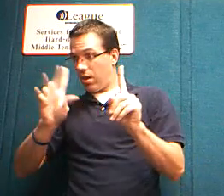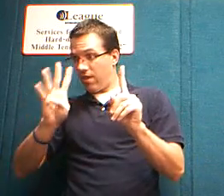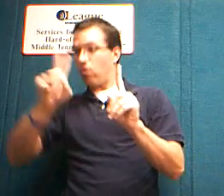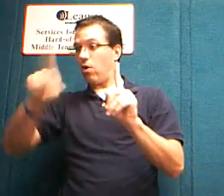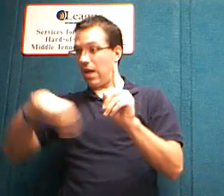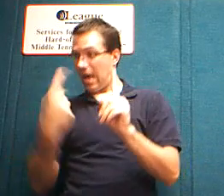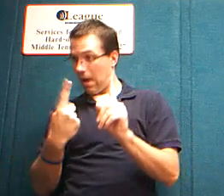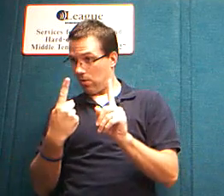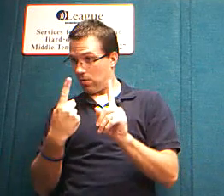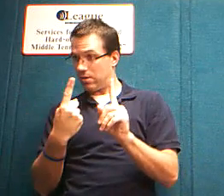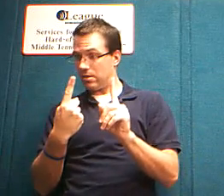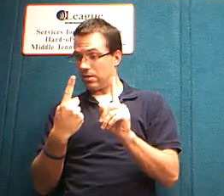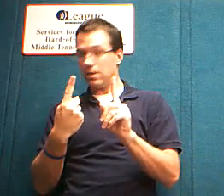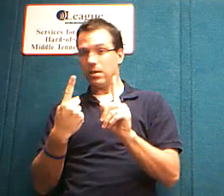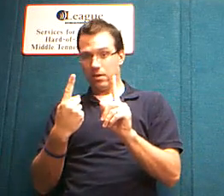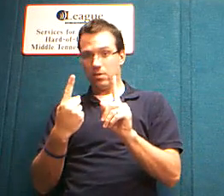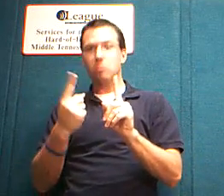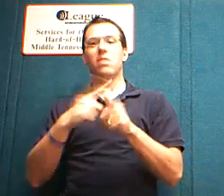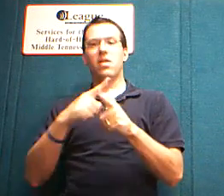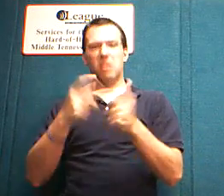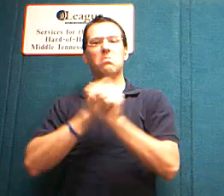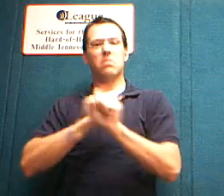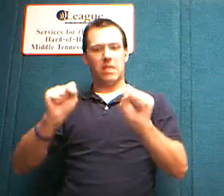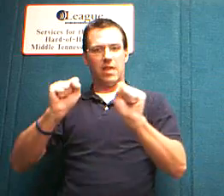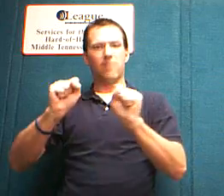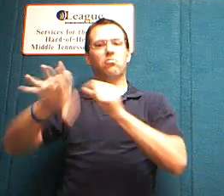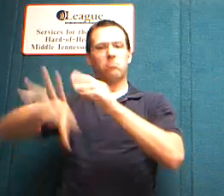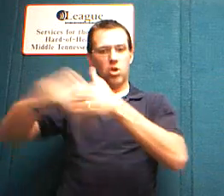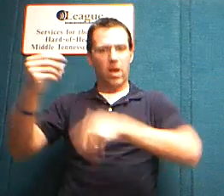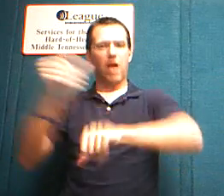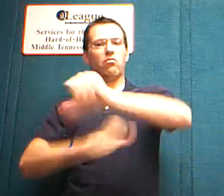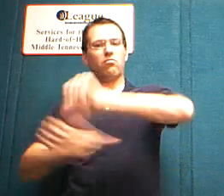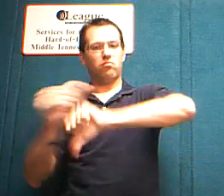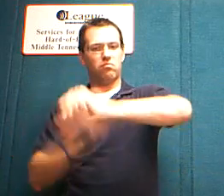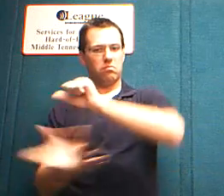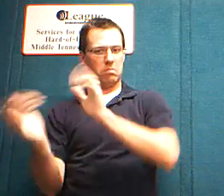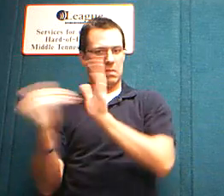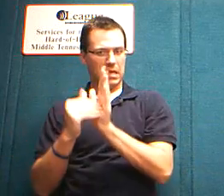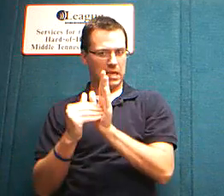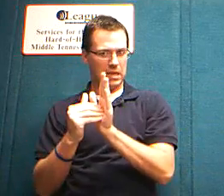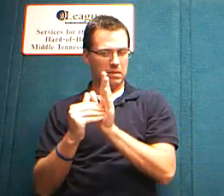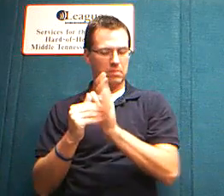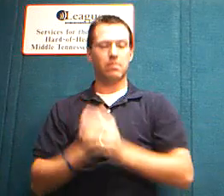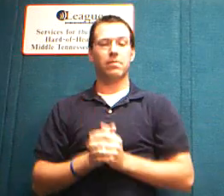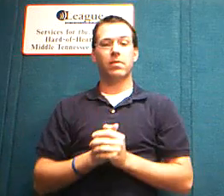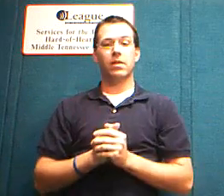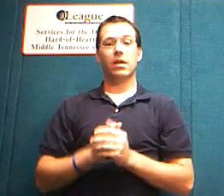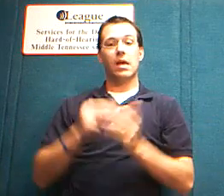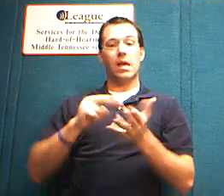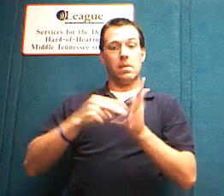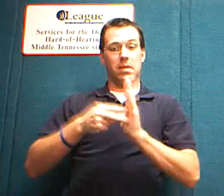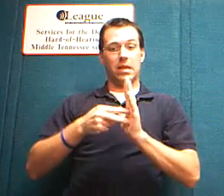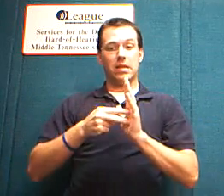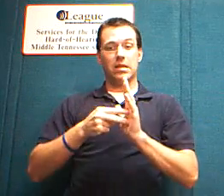"24 hours after your fever is gone, no medicine." That means you can't take any fever-reducing medicine. It has to